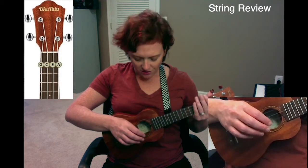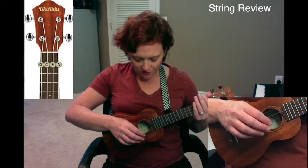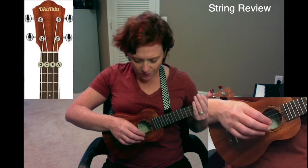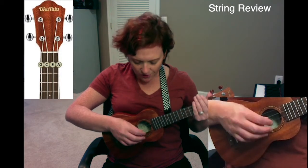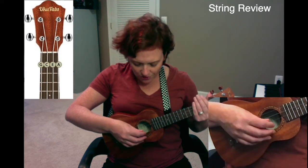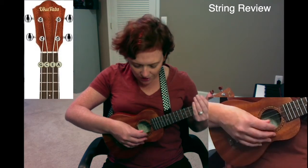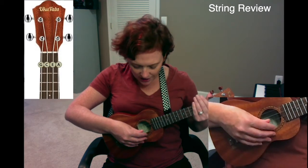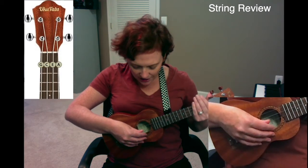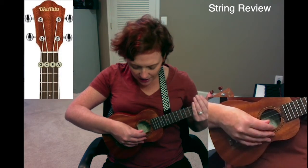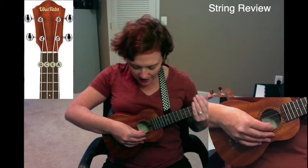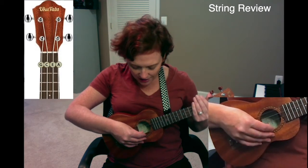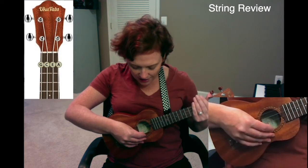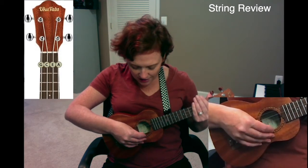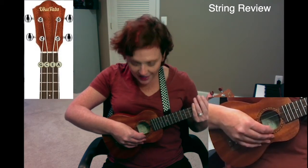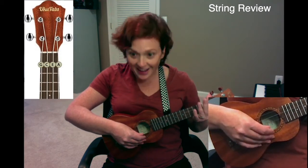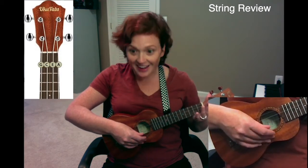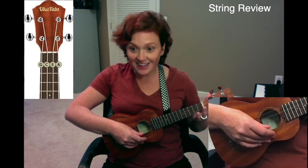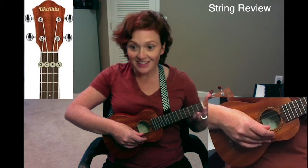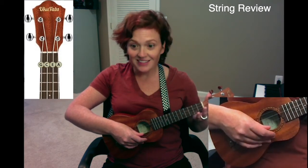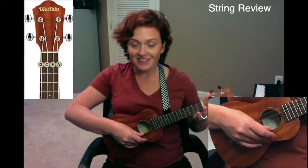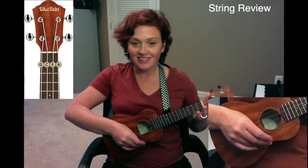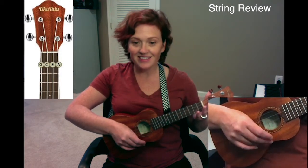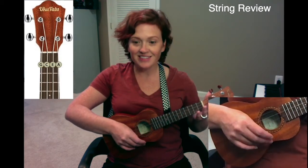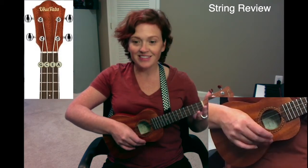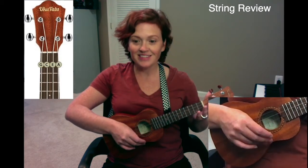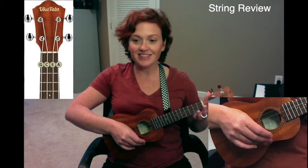fourth string down A.